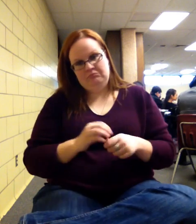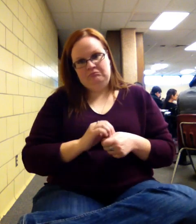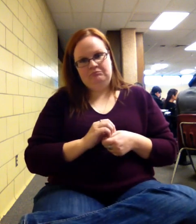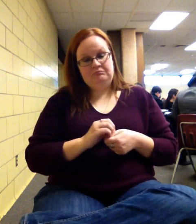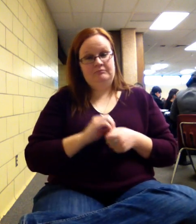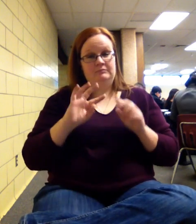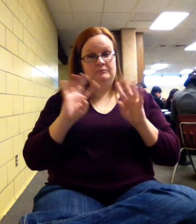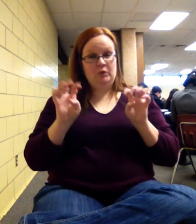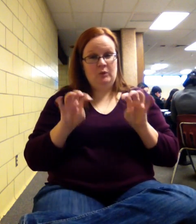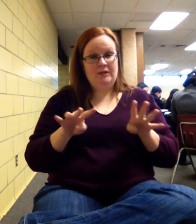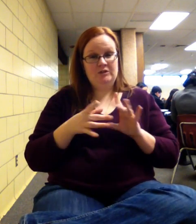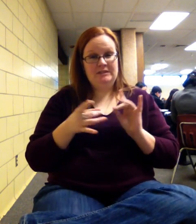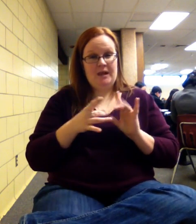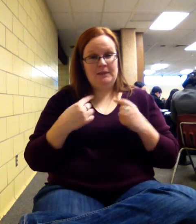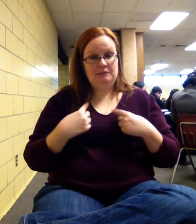Questions or comments so far?